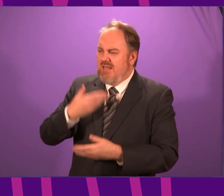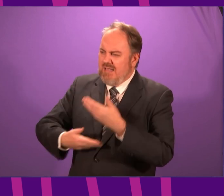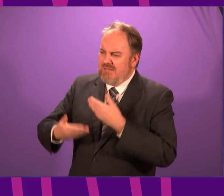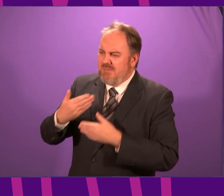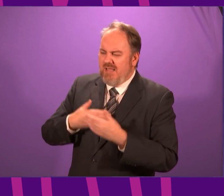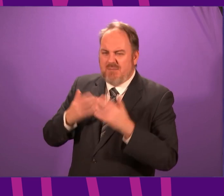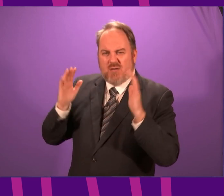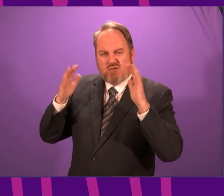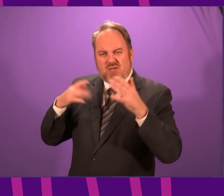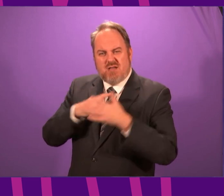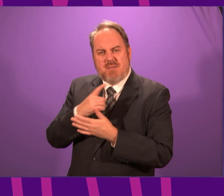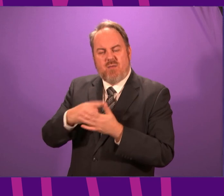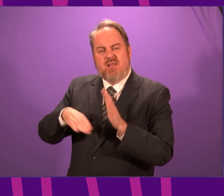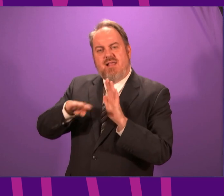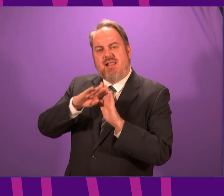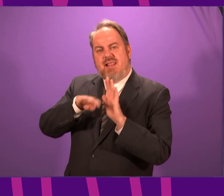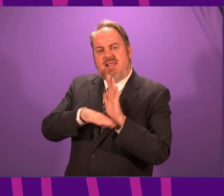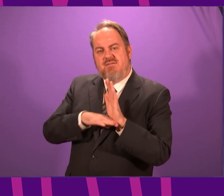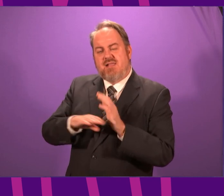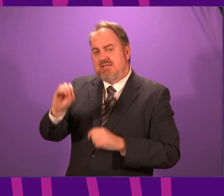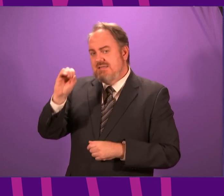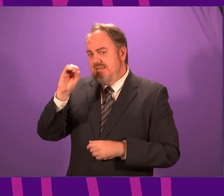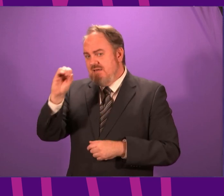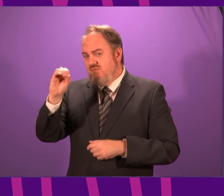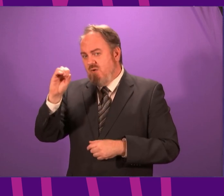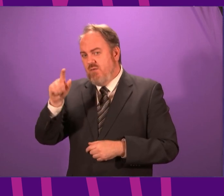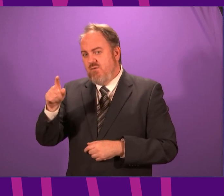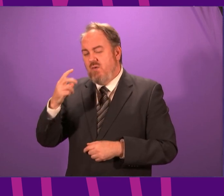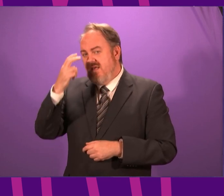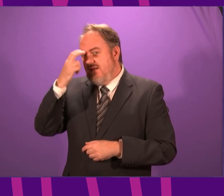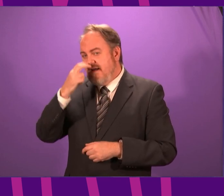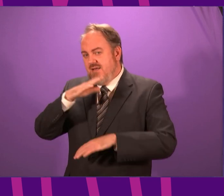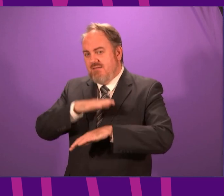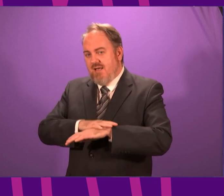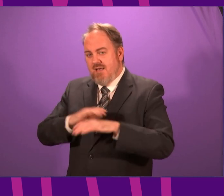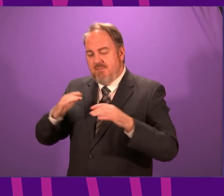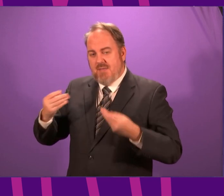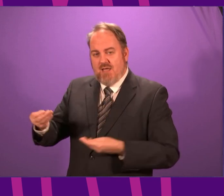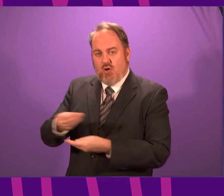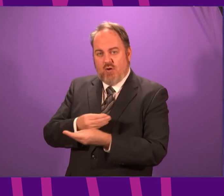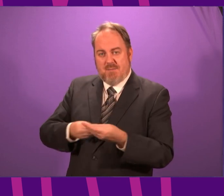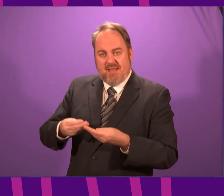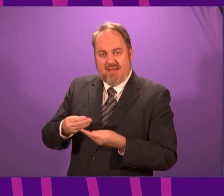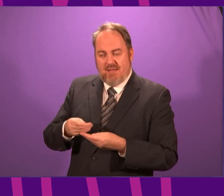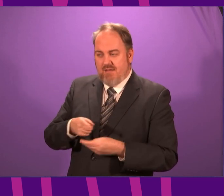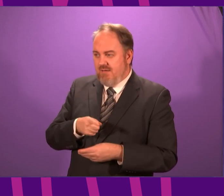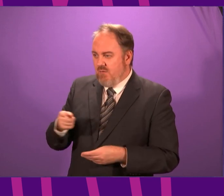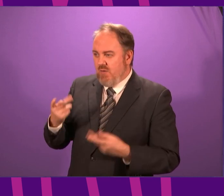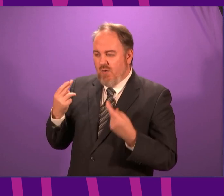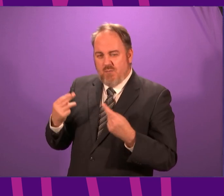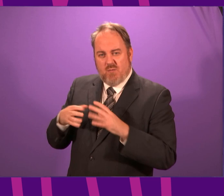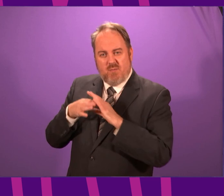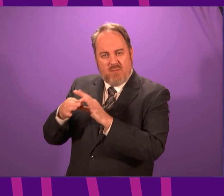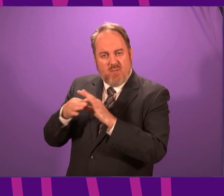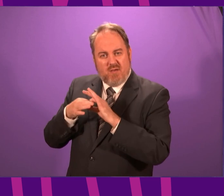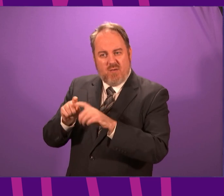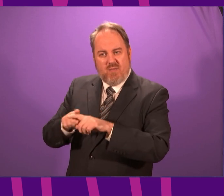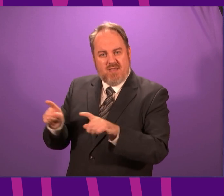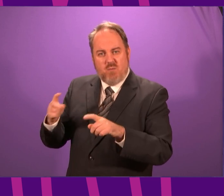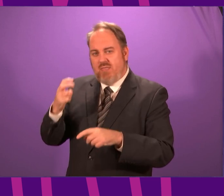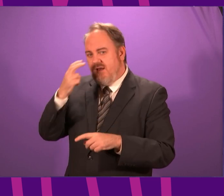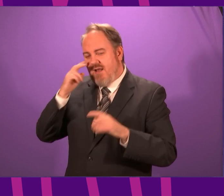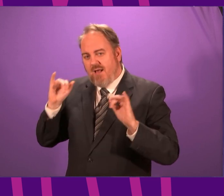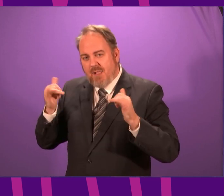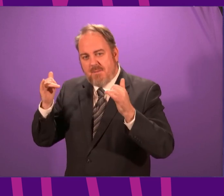issues for the nighttime economy, because in no scenario would they ever open up. And I just hope that they will be engaging with nightclubs